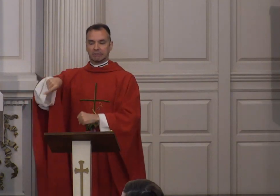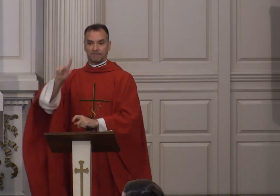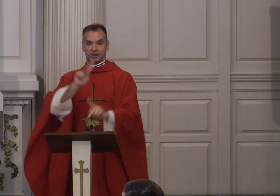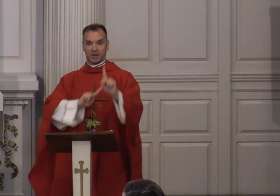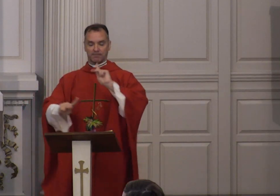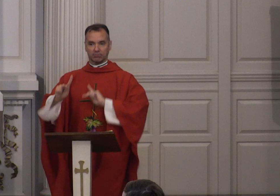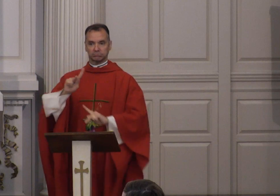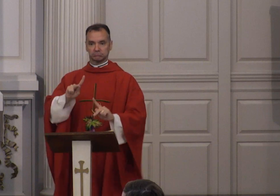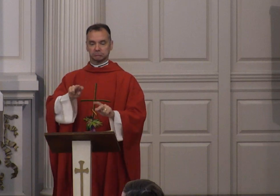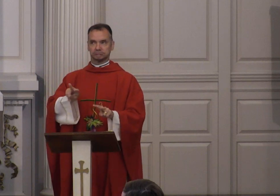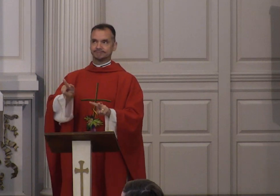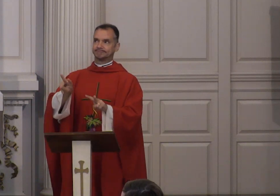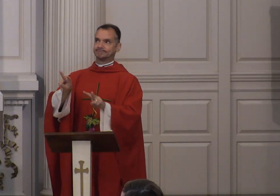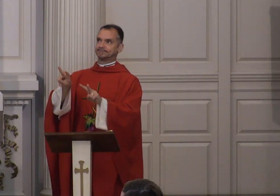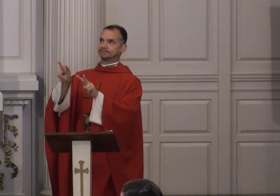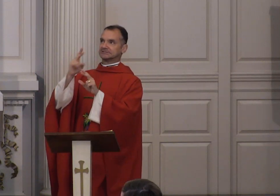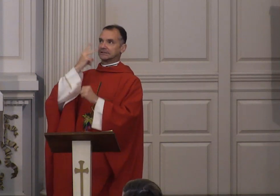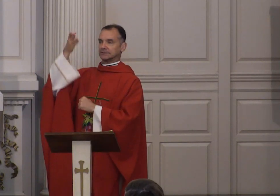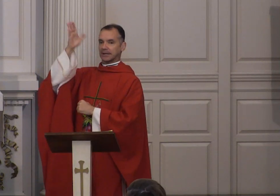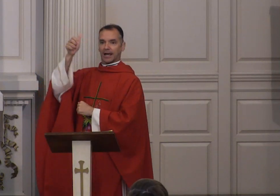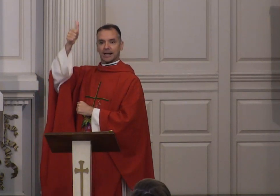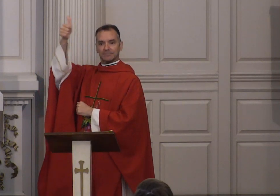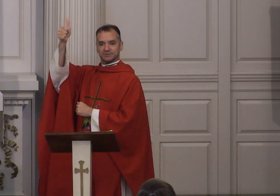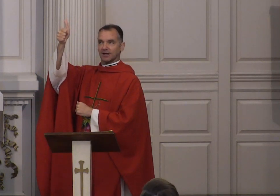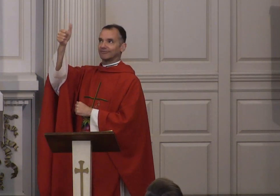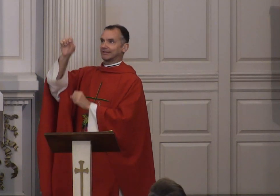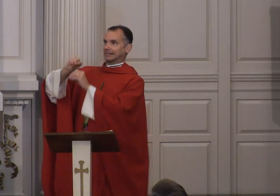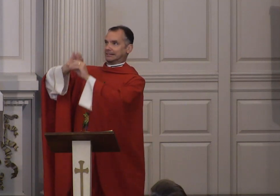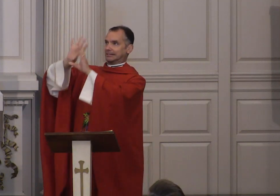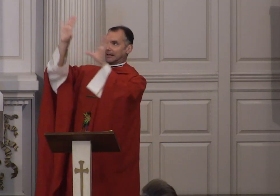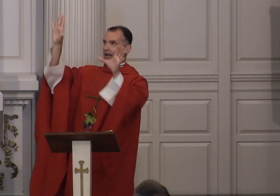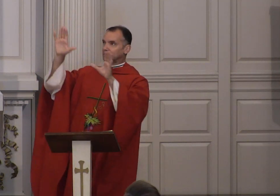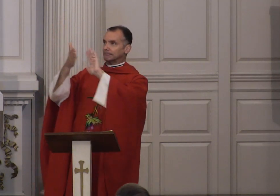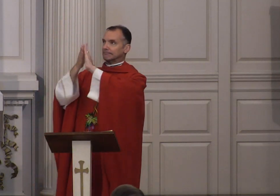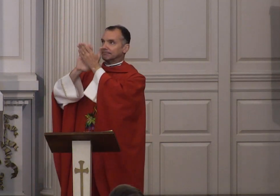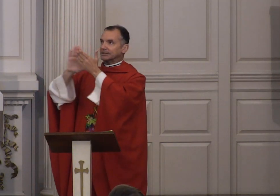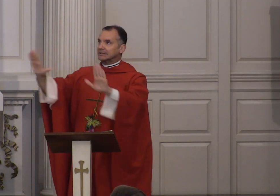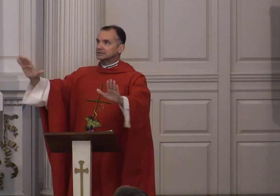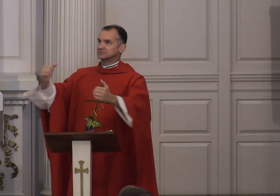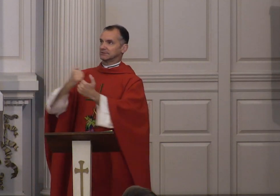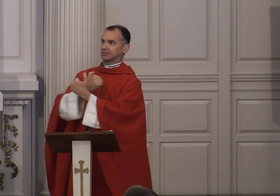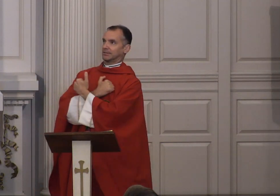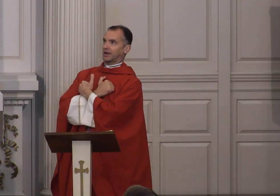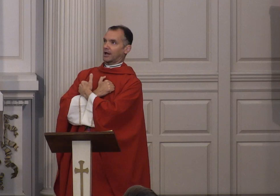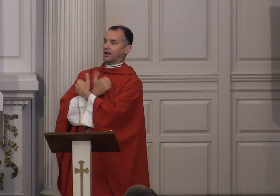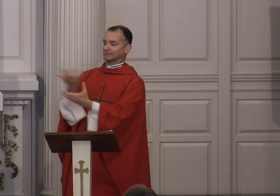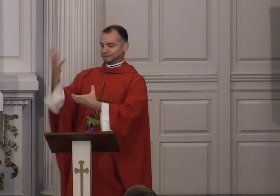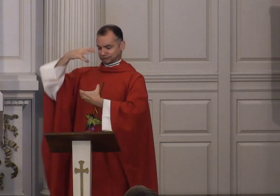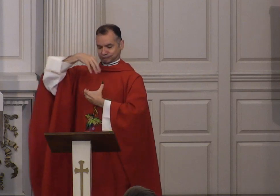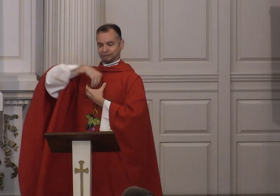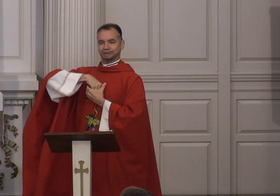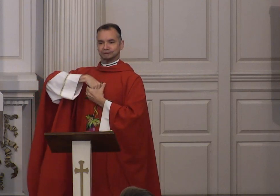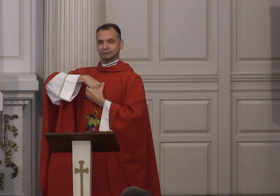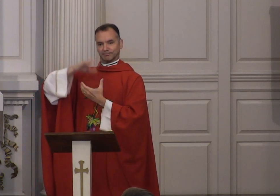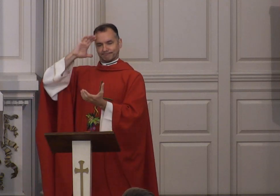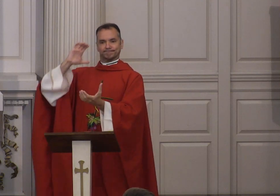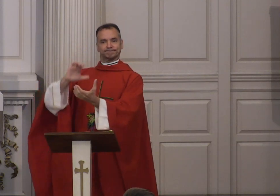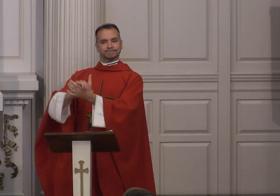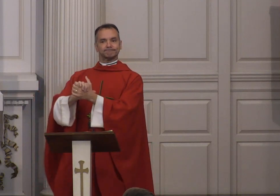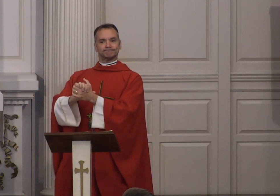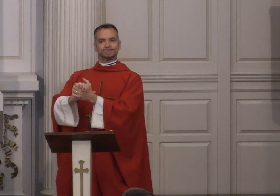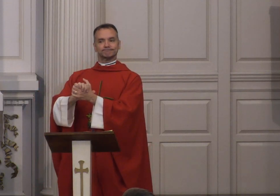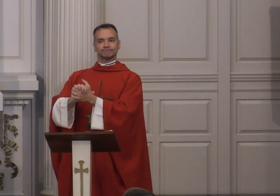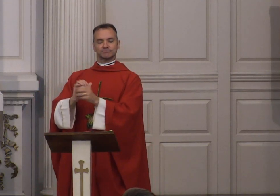of turmoil, may we all look to God, who is the source of light, peace, and